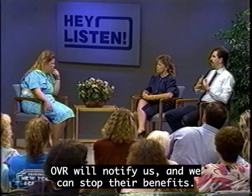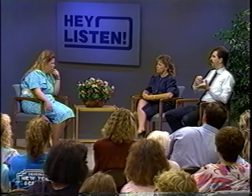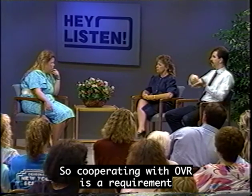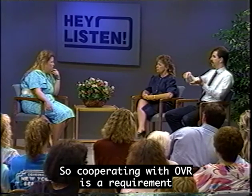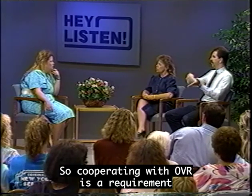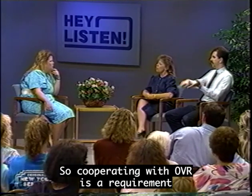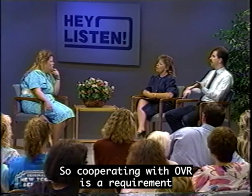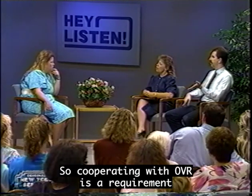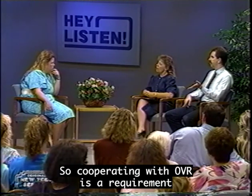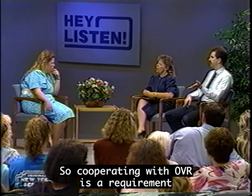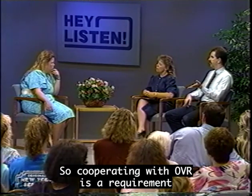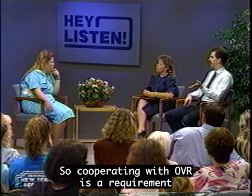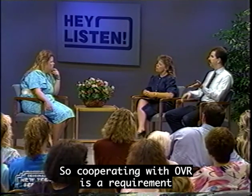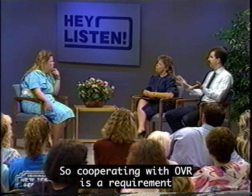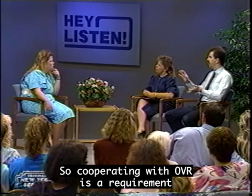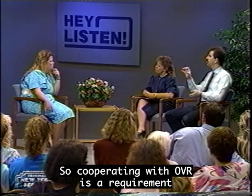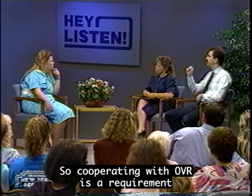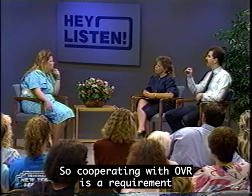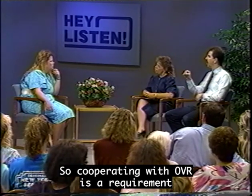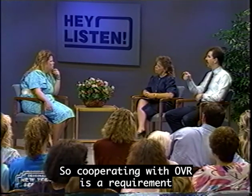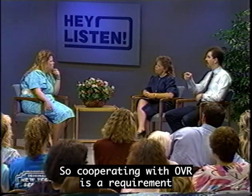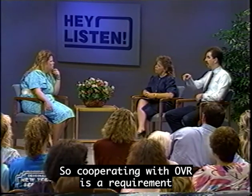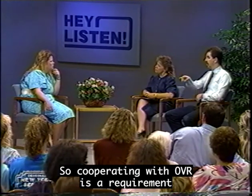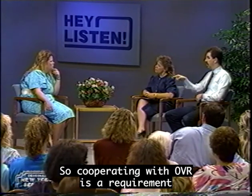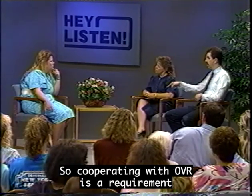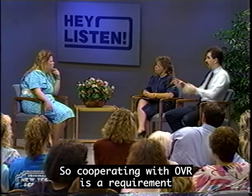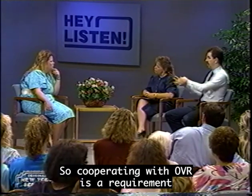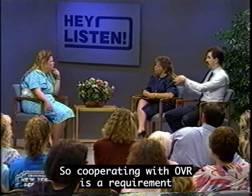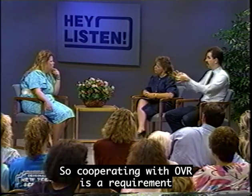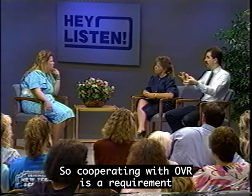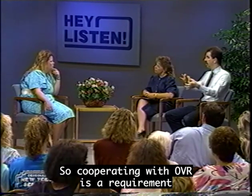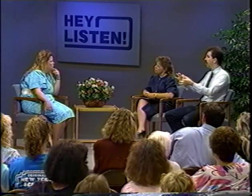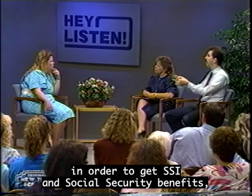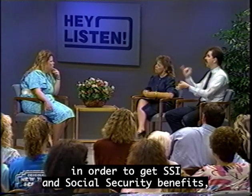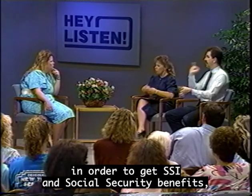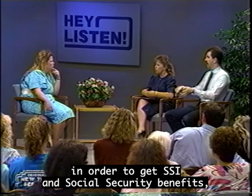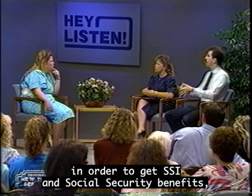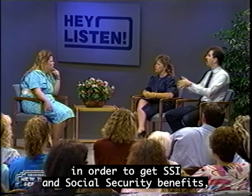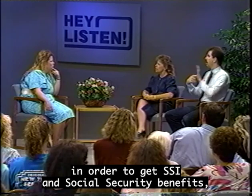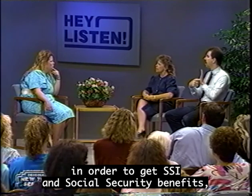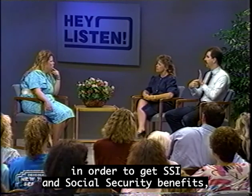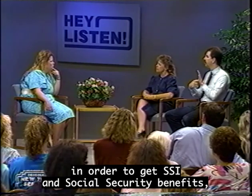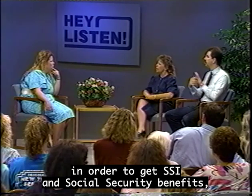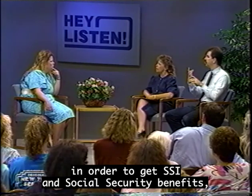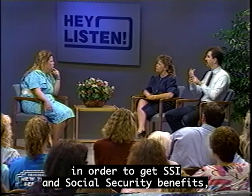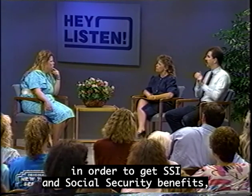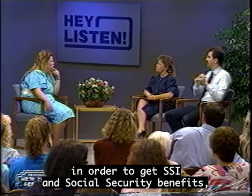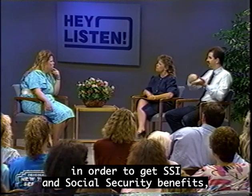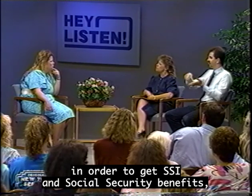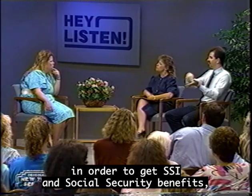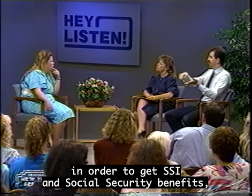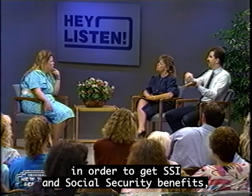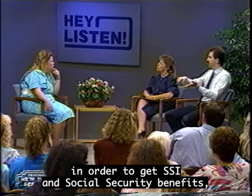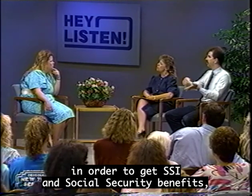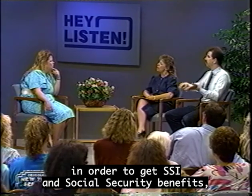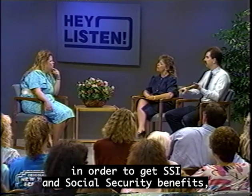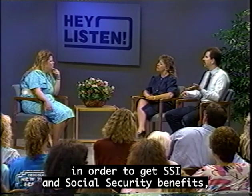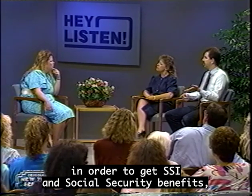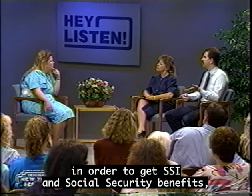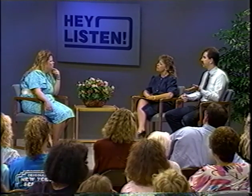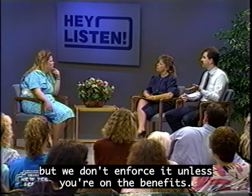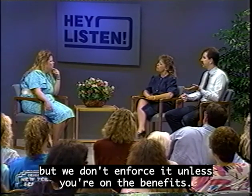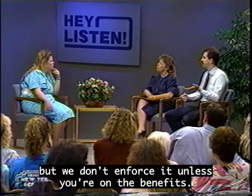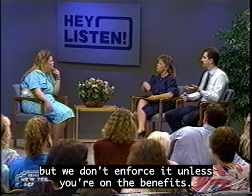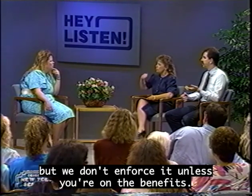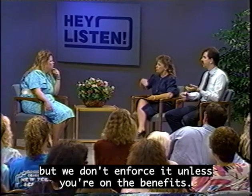benefits. So cooperating with OVR is a requirement in order to get SSI and Social Security